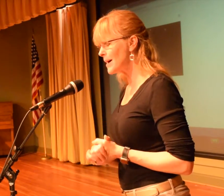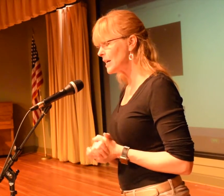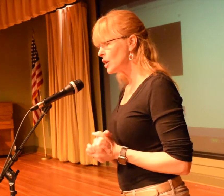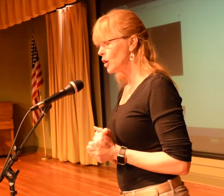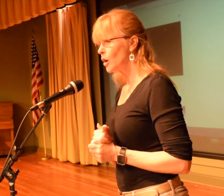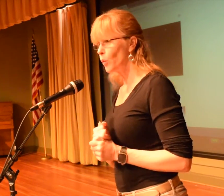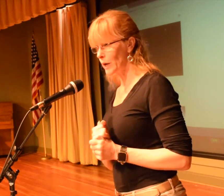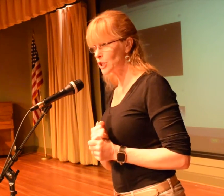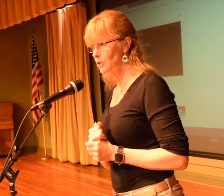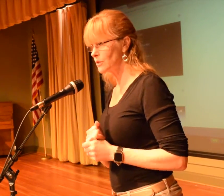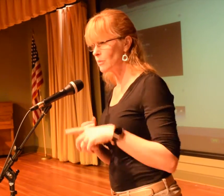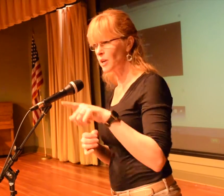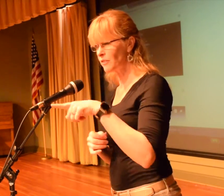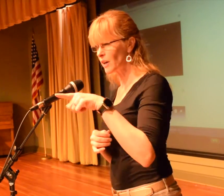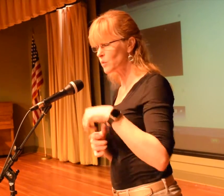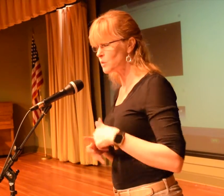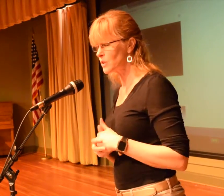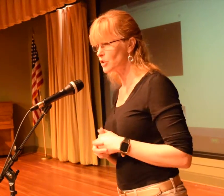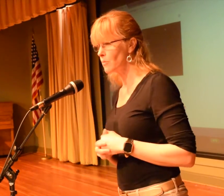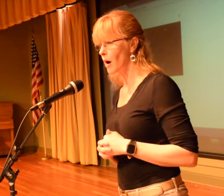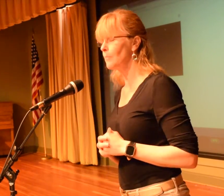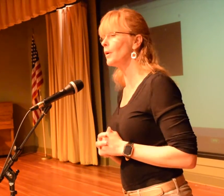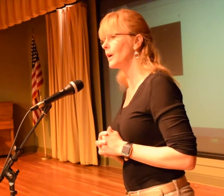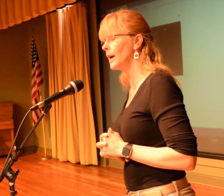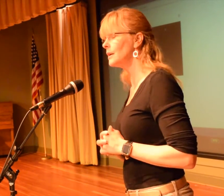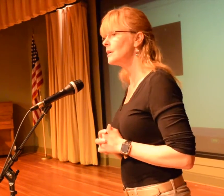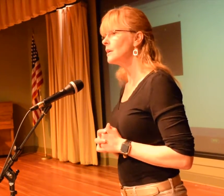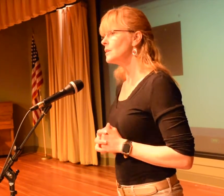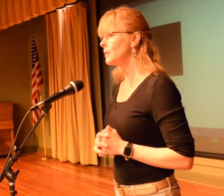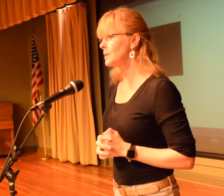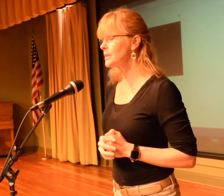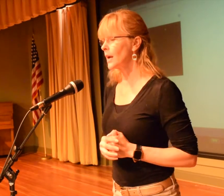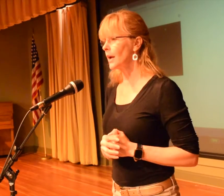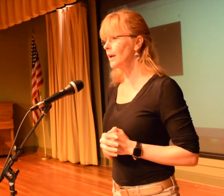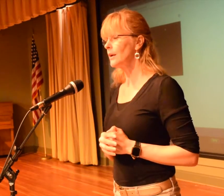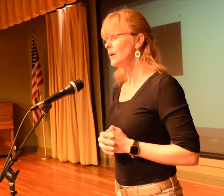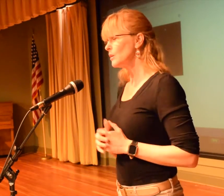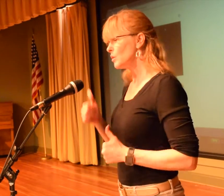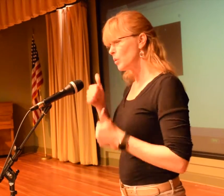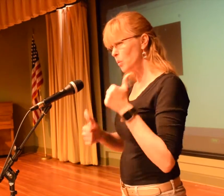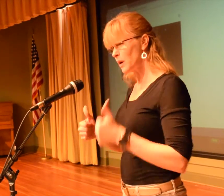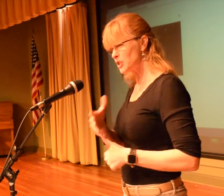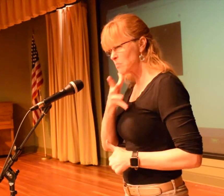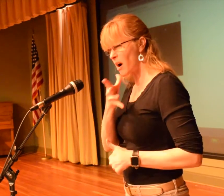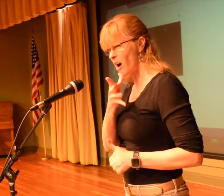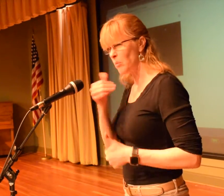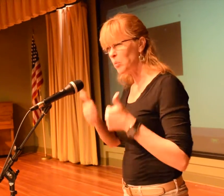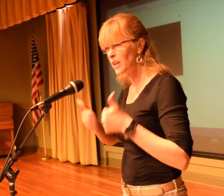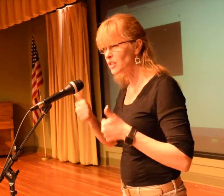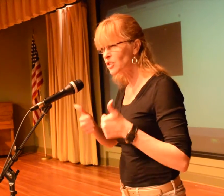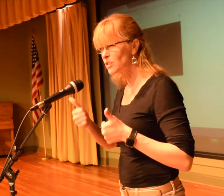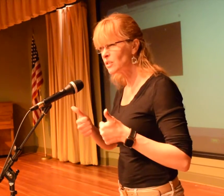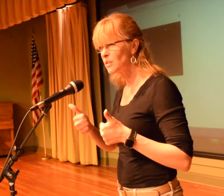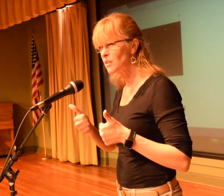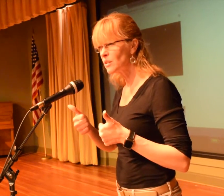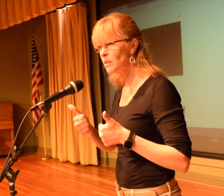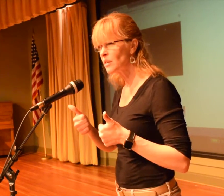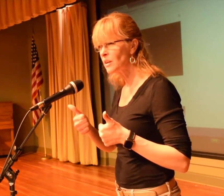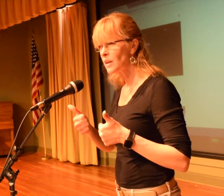mom, which. So I'm trying to figure out which one is your mom, okay? So I'm going to say, which mom, which?